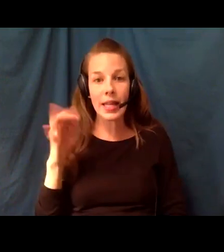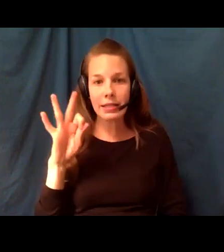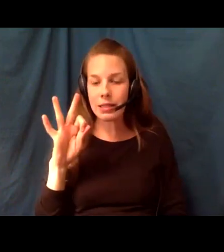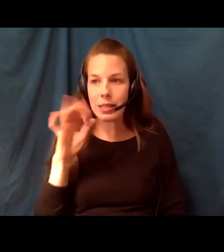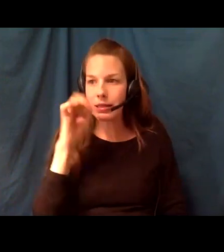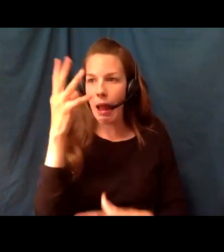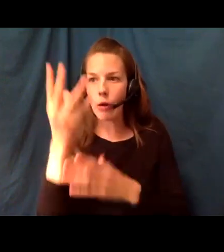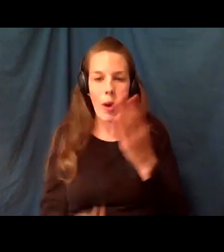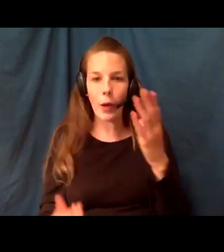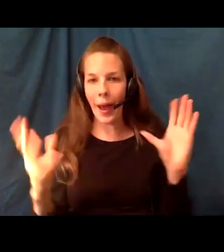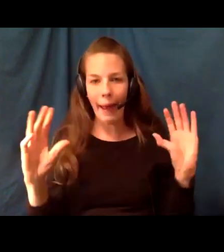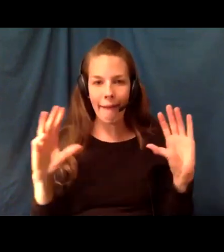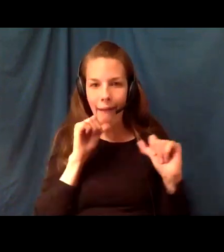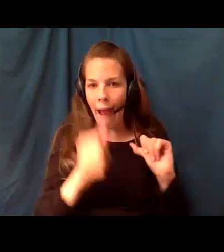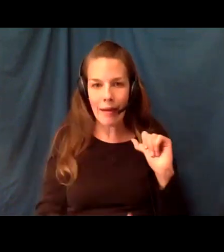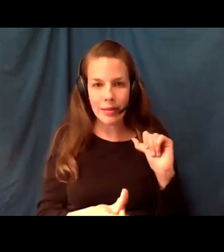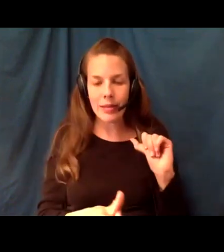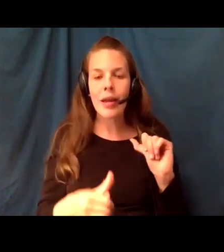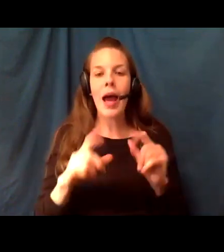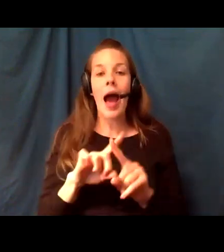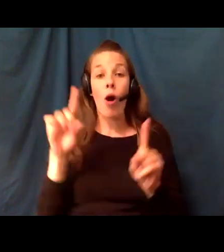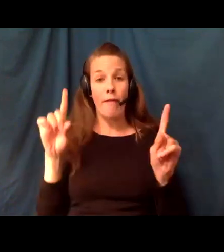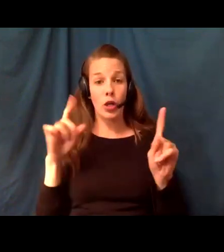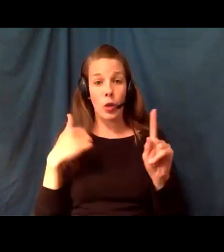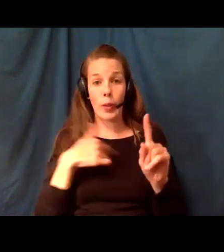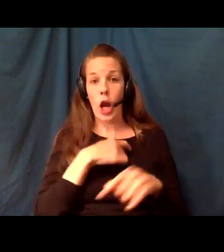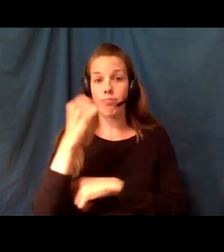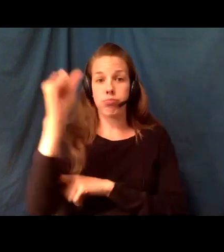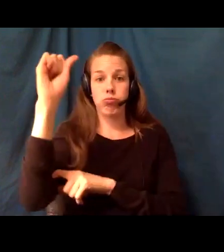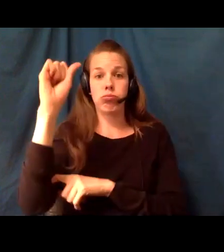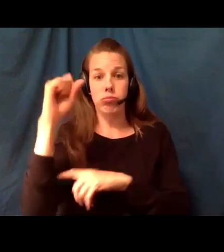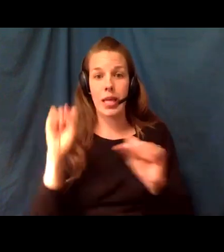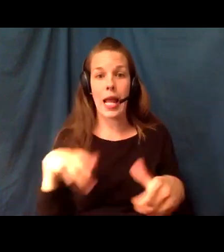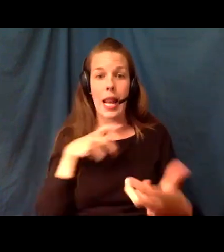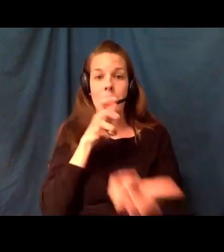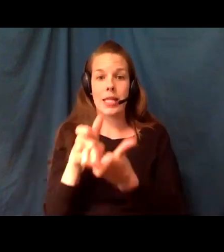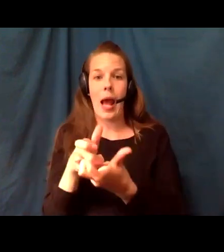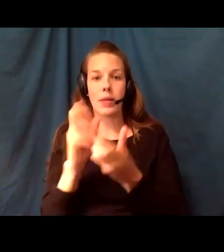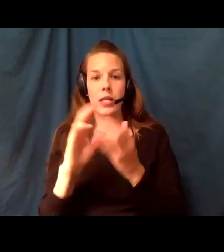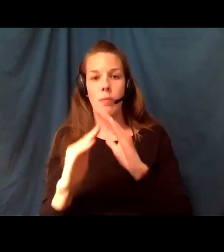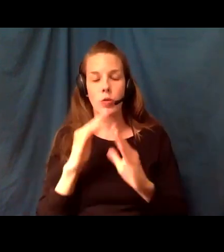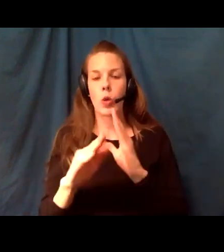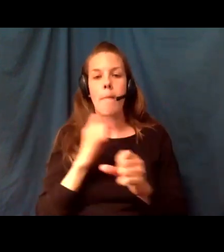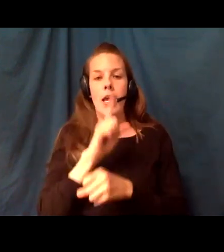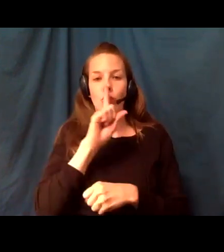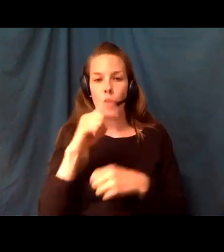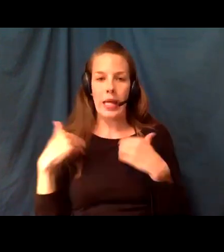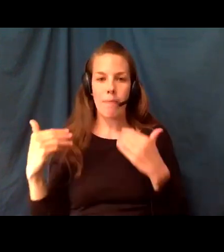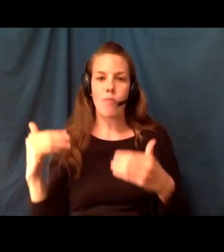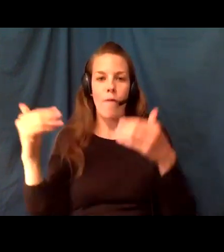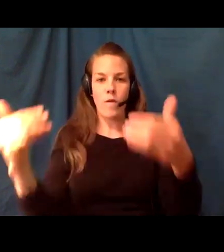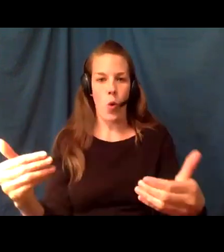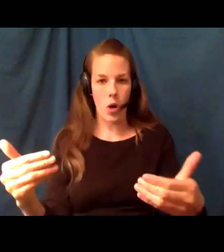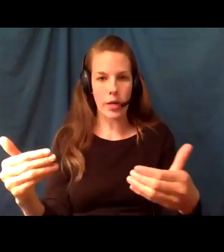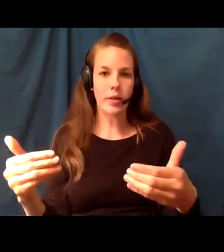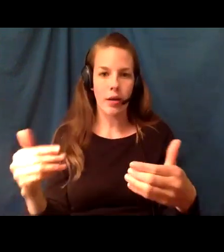soon. However, we are resilient and can adapt as a community to ensure we can move forward and respond